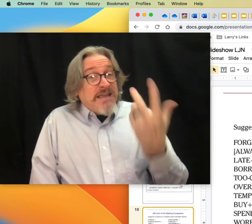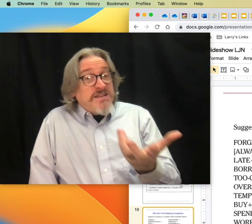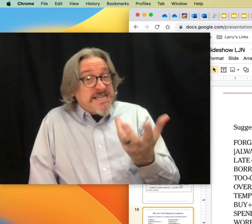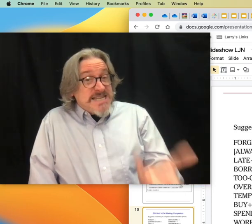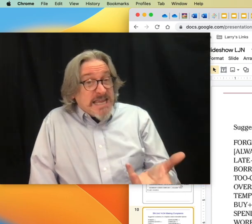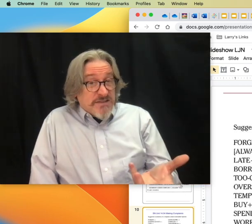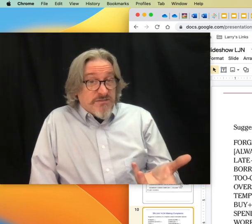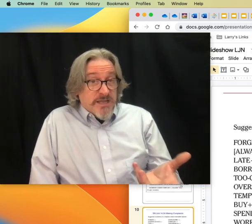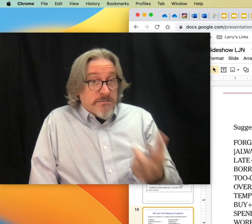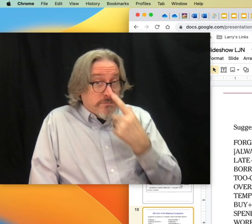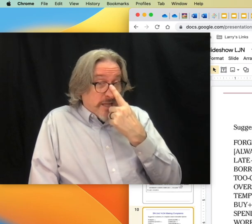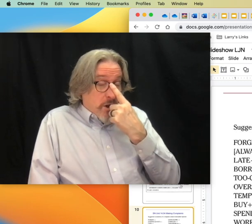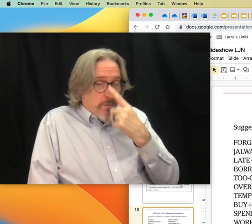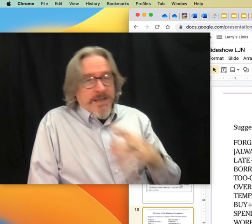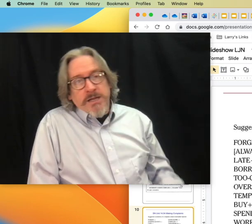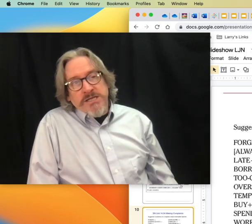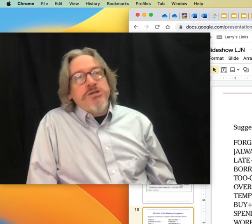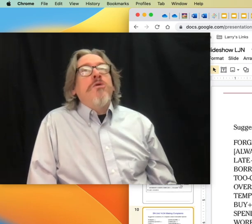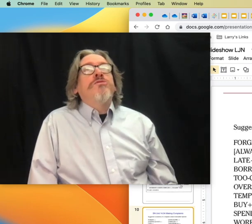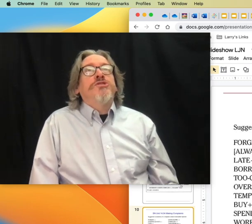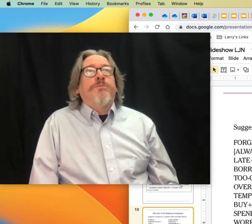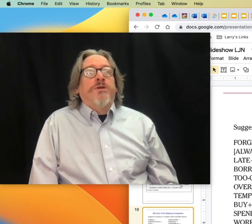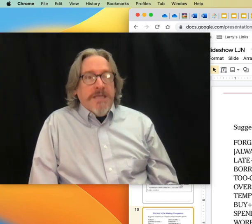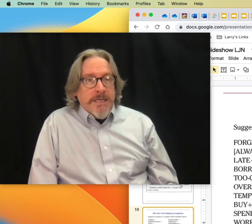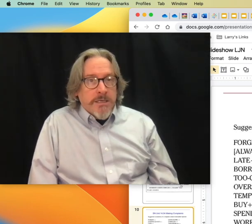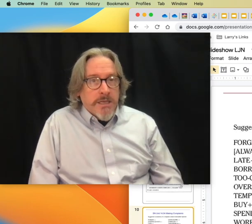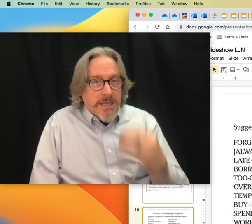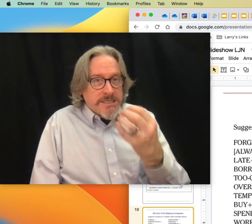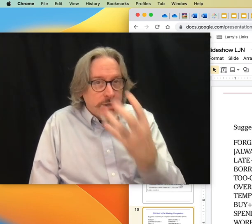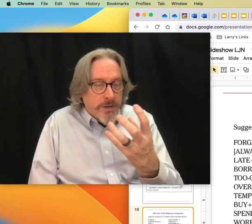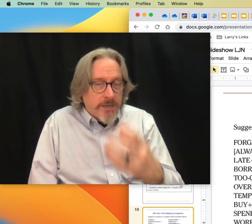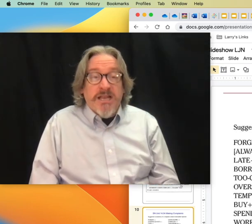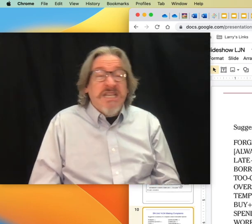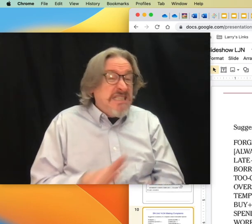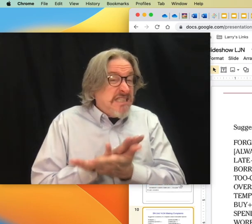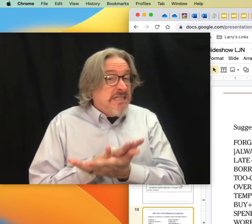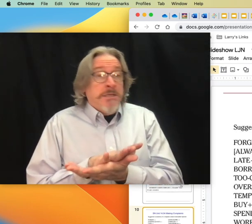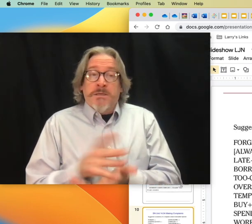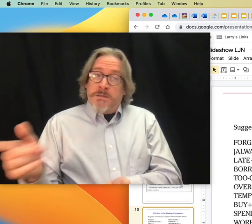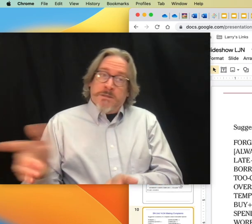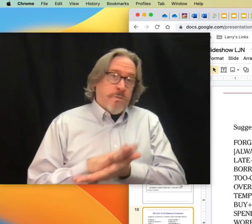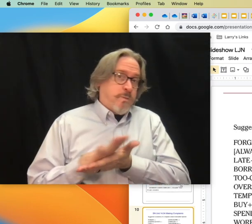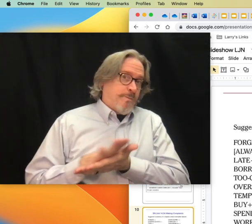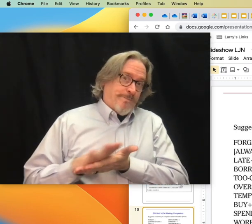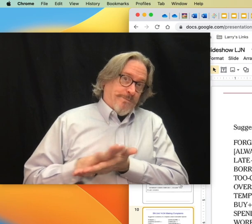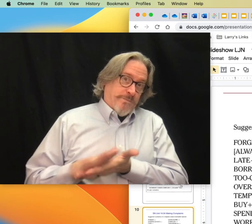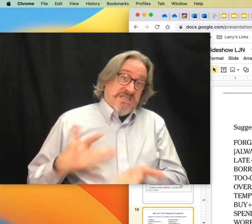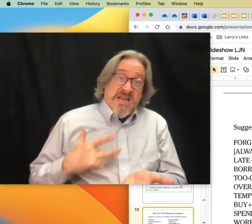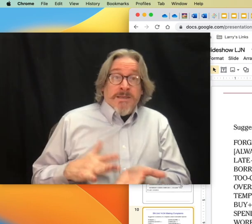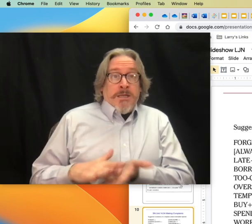And if it's a negative thing, like, oh my God, he's so super clean, it gets annoying. Like,